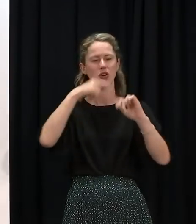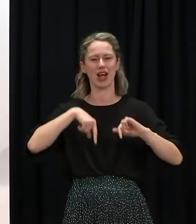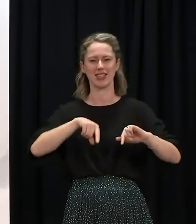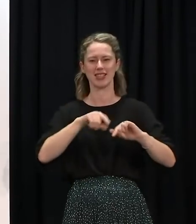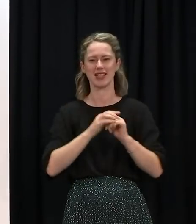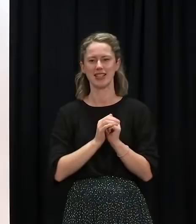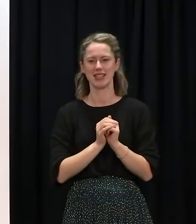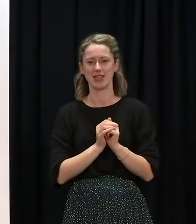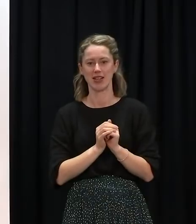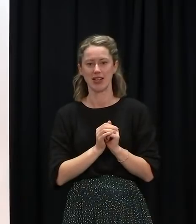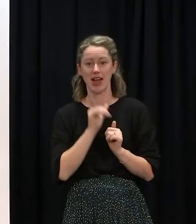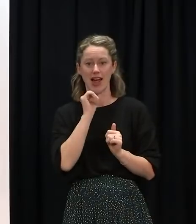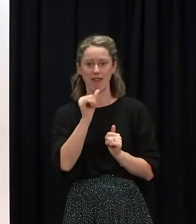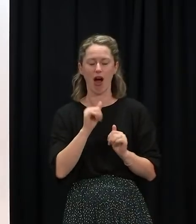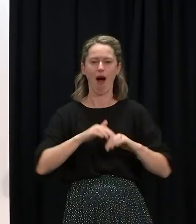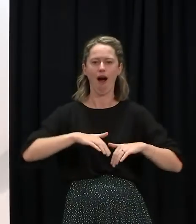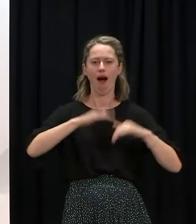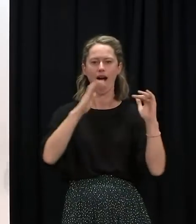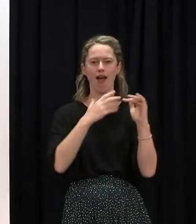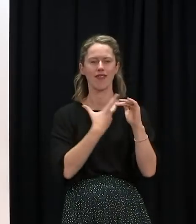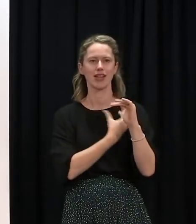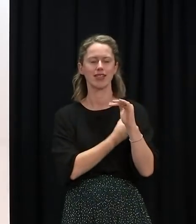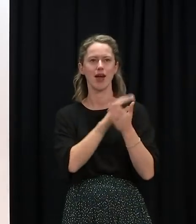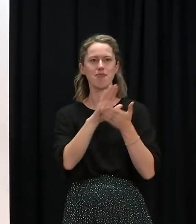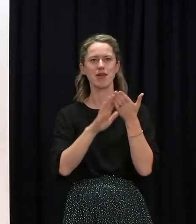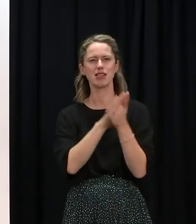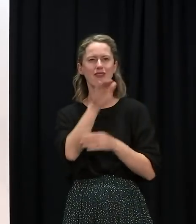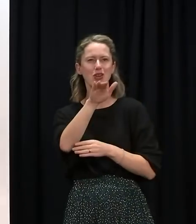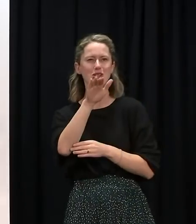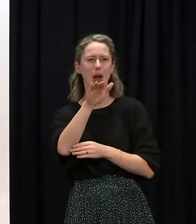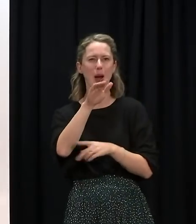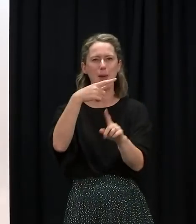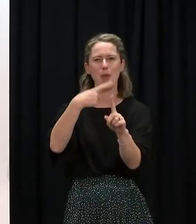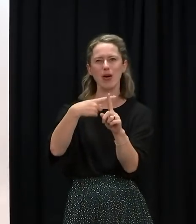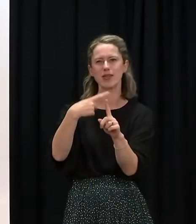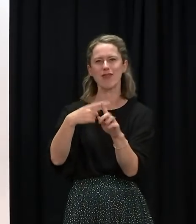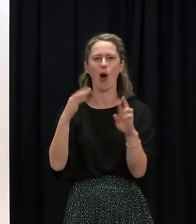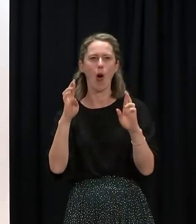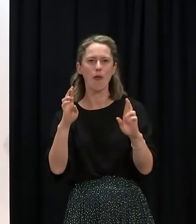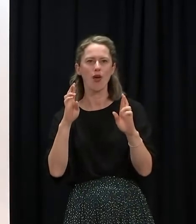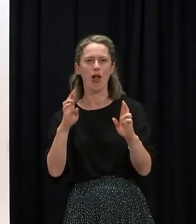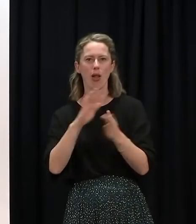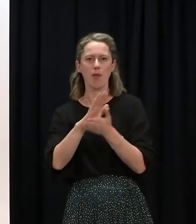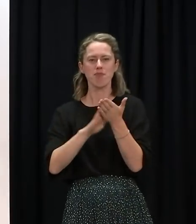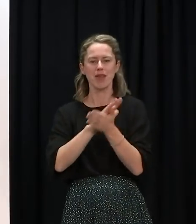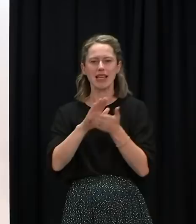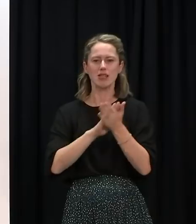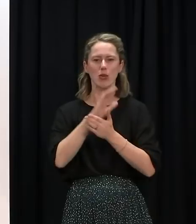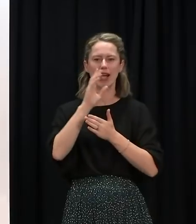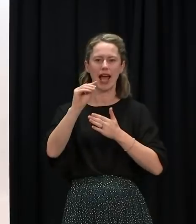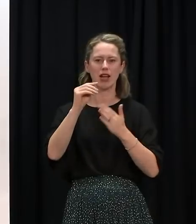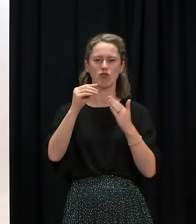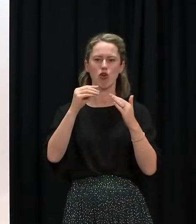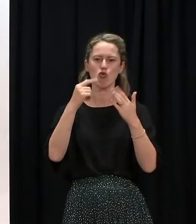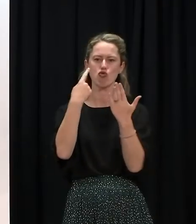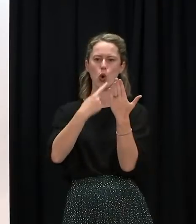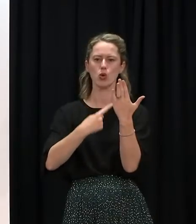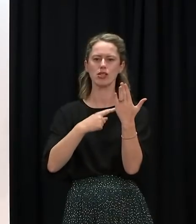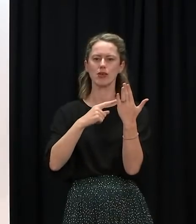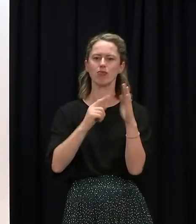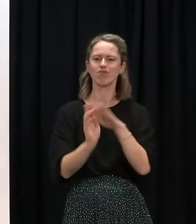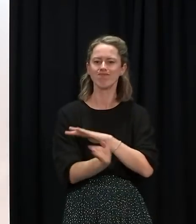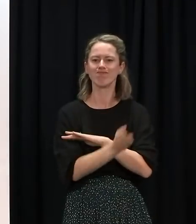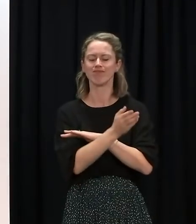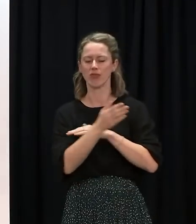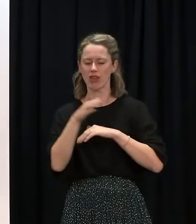it does give us greater possibilities. It does mean that we can manage things without the need for as many restrictions as we've had in the past as we